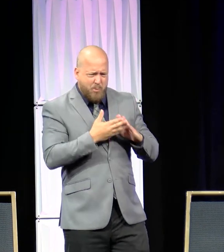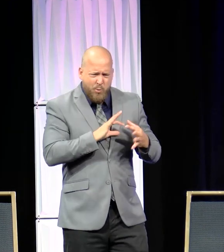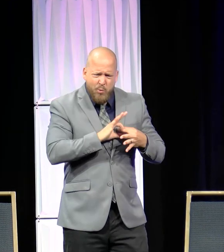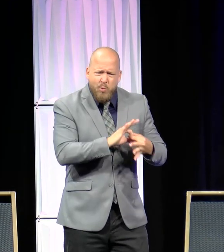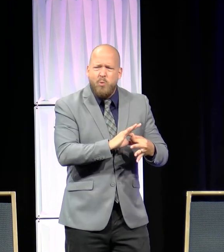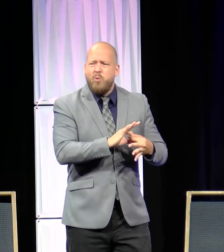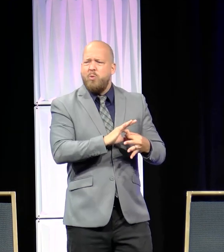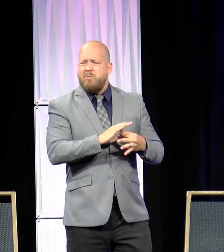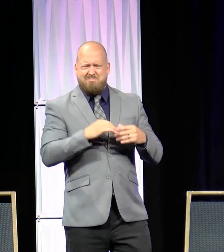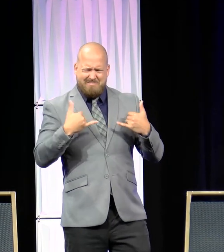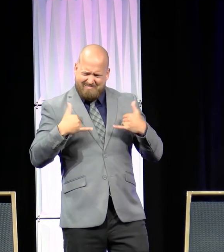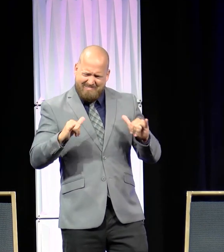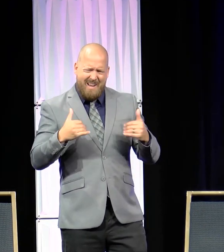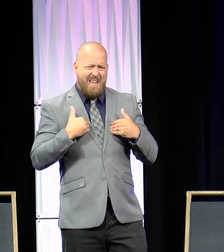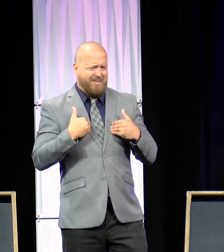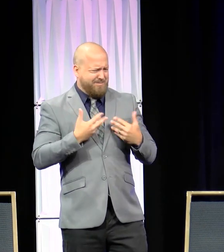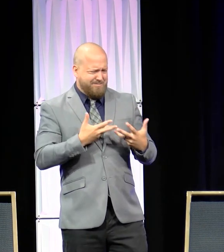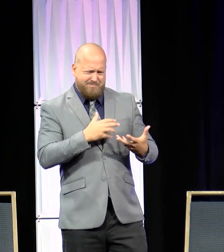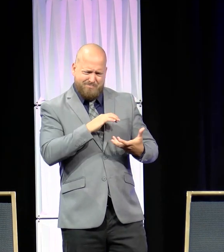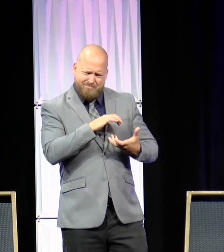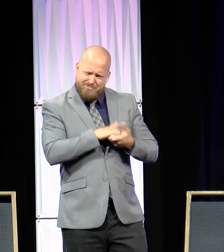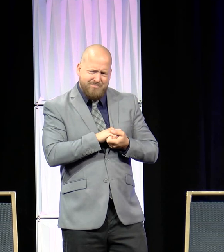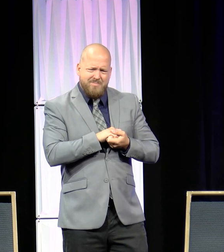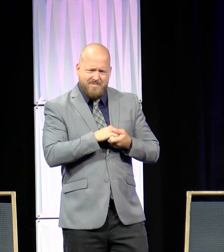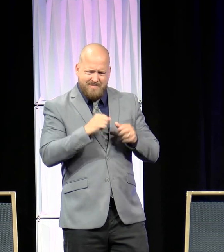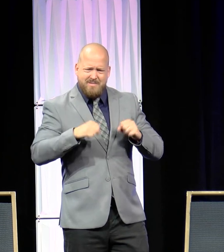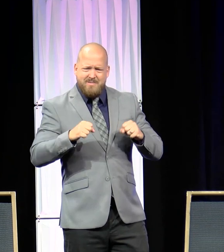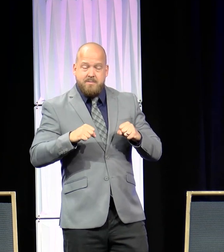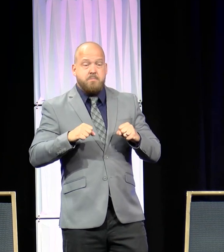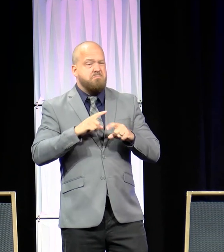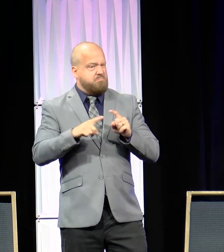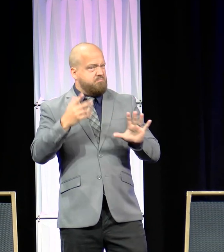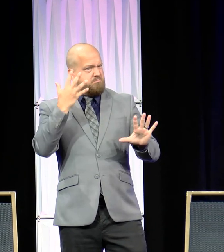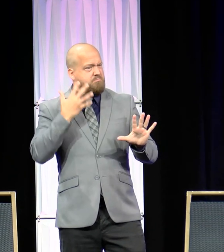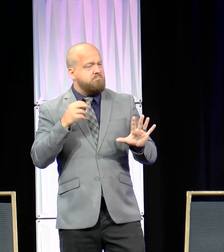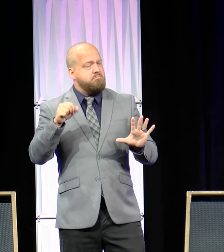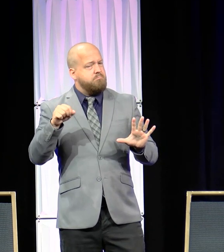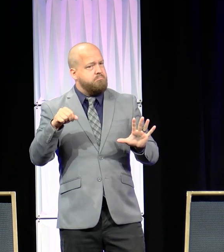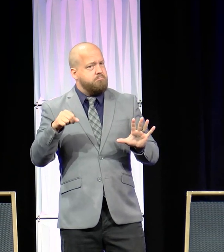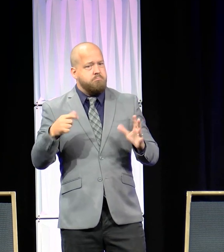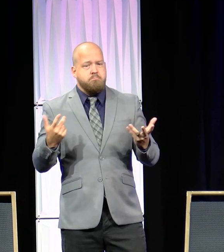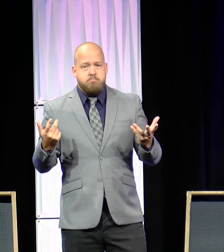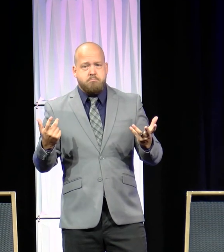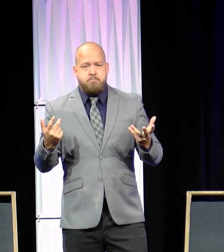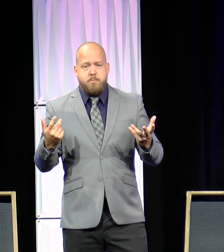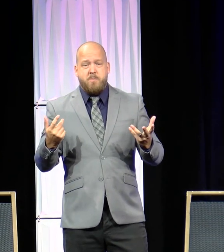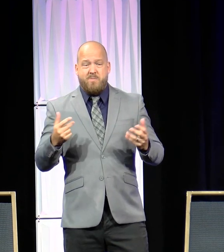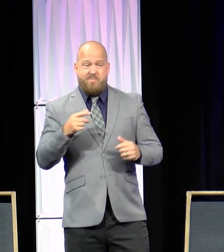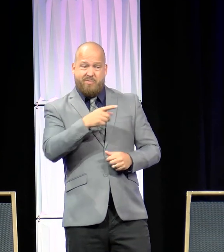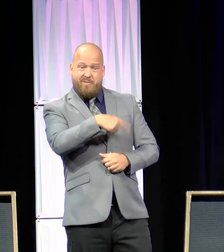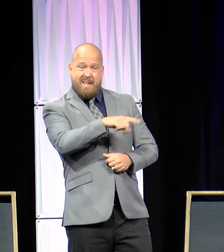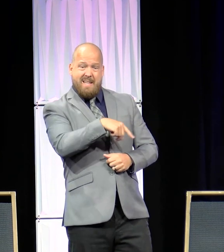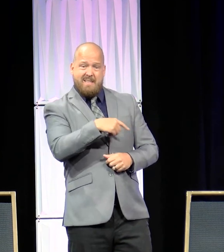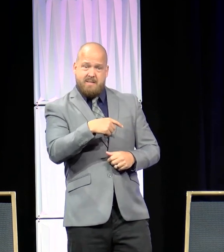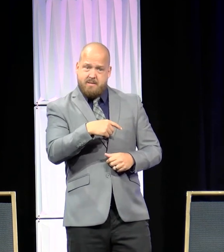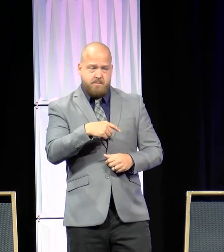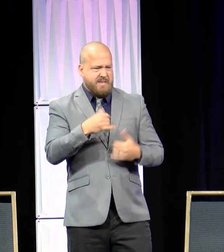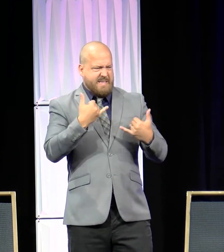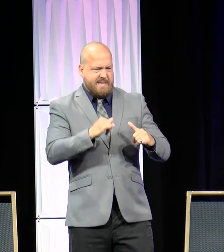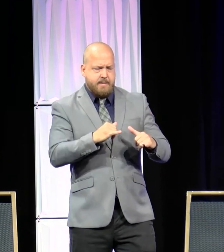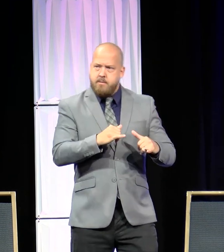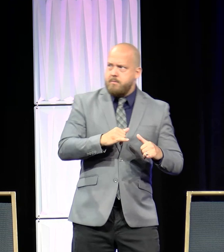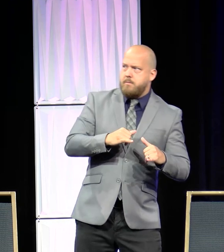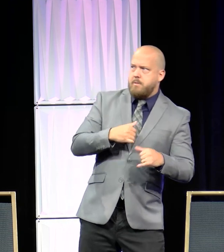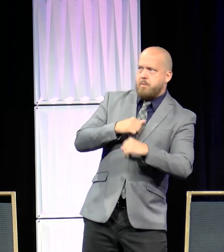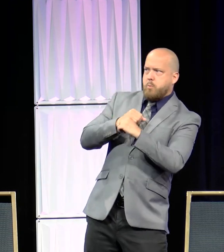And then unfortunately, you find yourselves having to protect yourselves from us at the same time, and then you